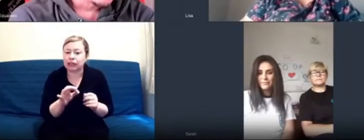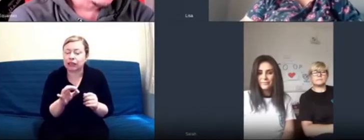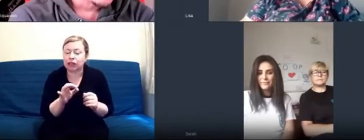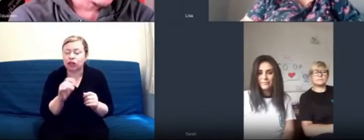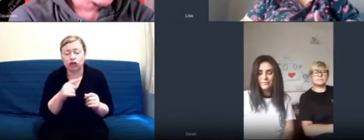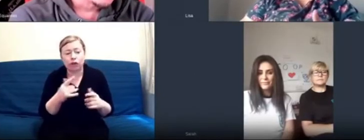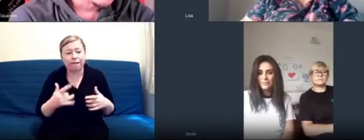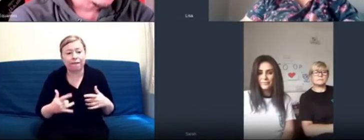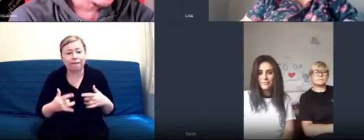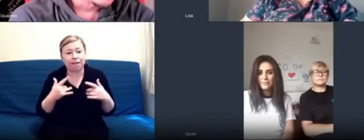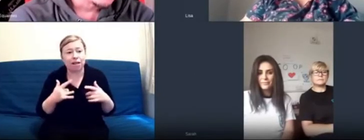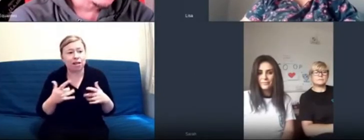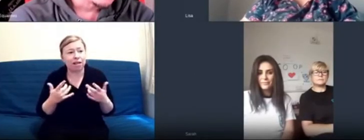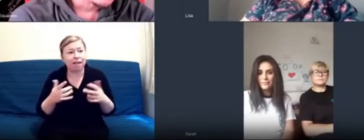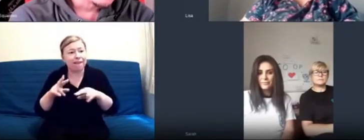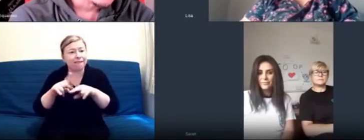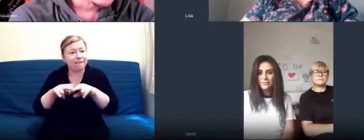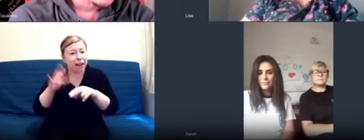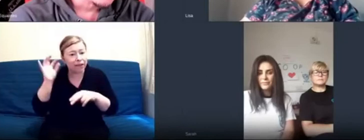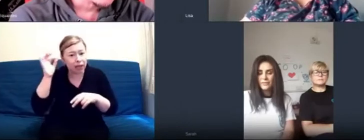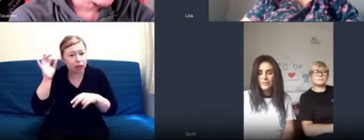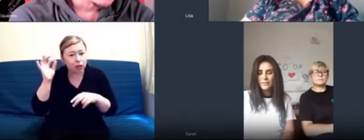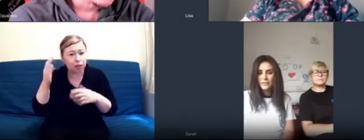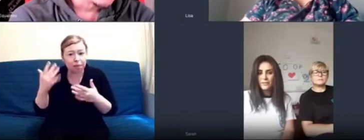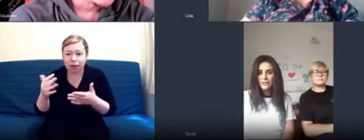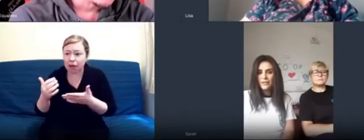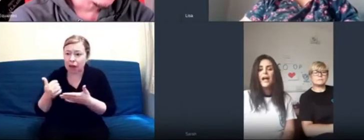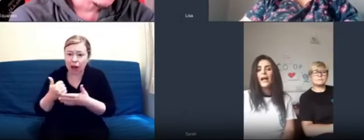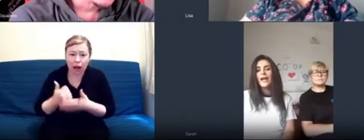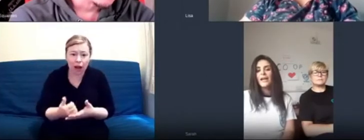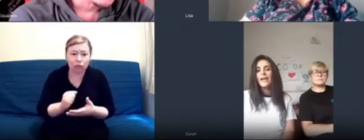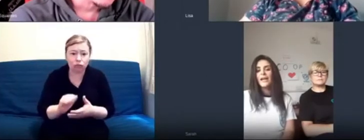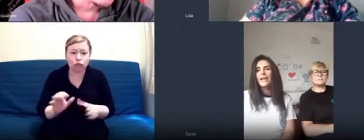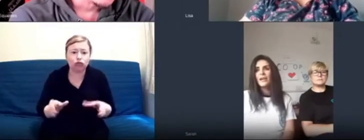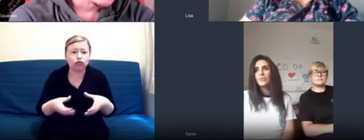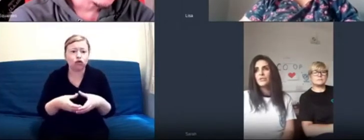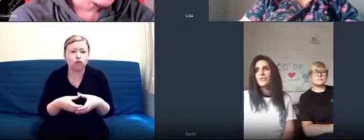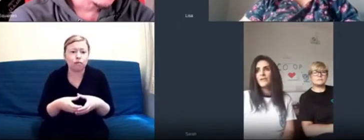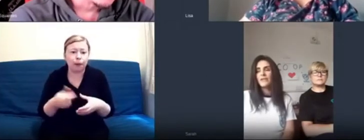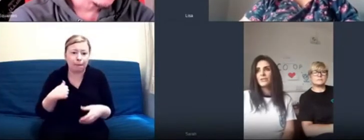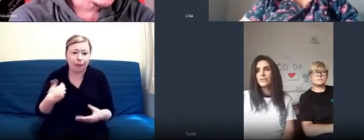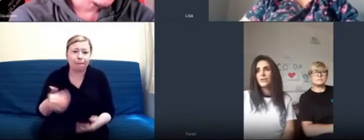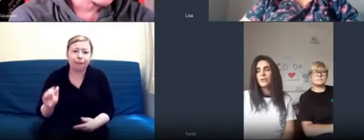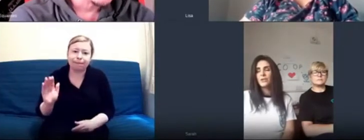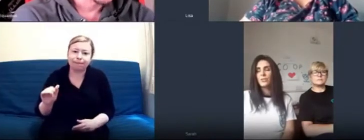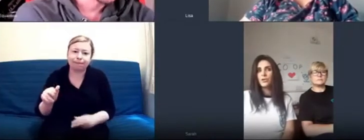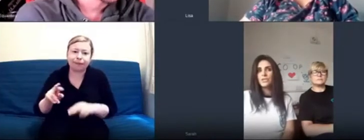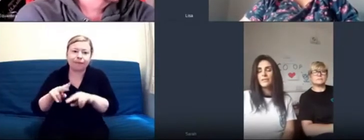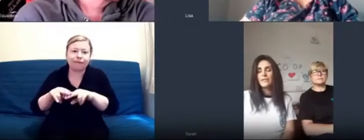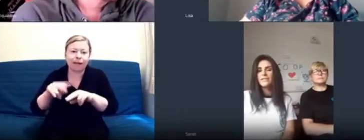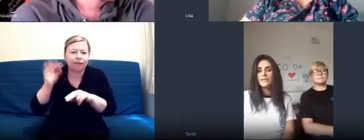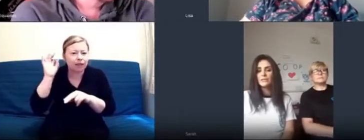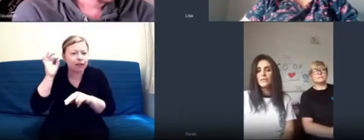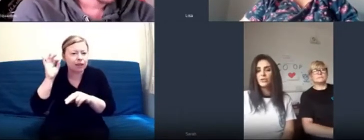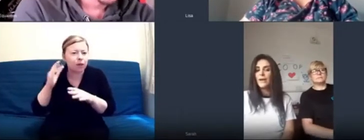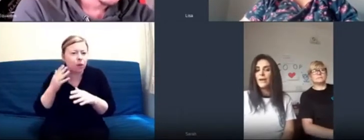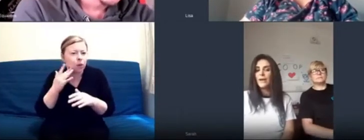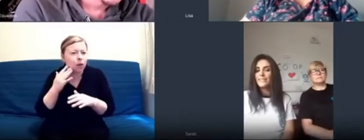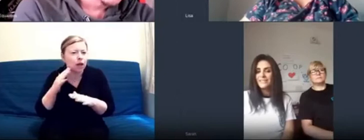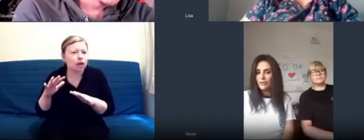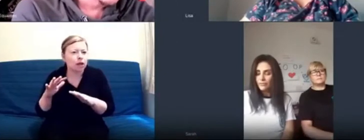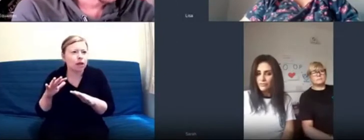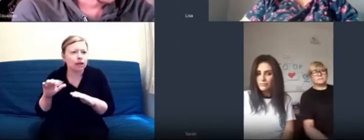Fife Council offered any help towards your group? I approached Fife Council approximately 6 weeks